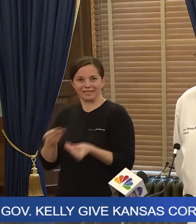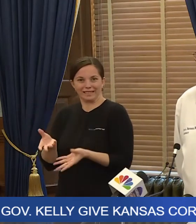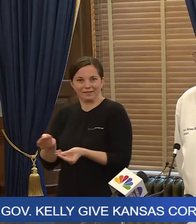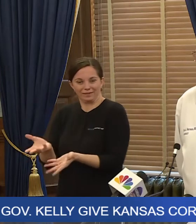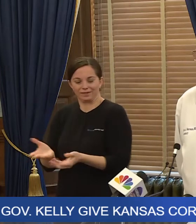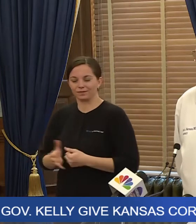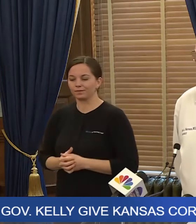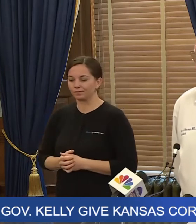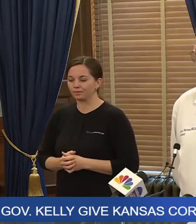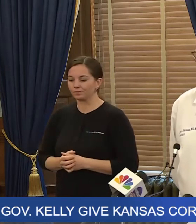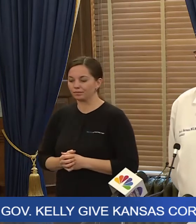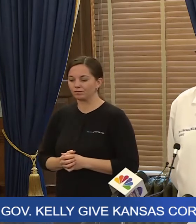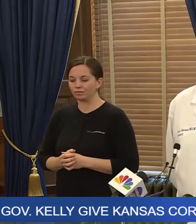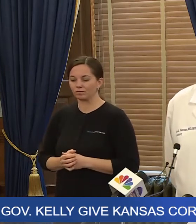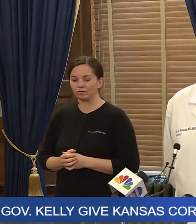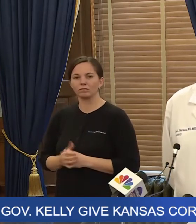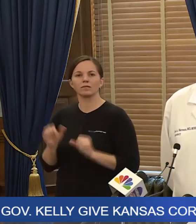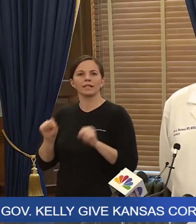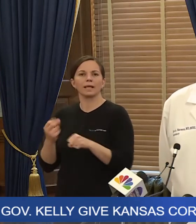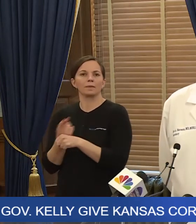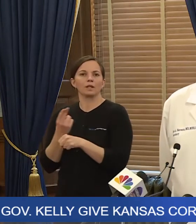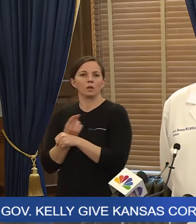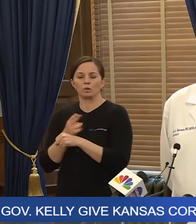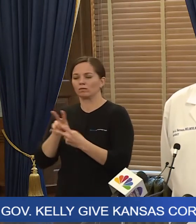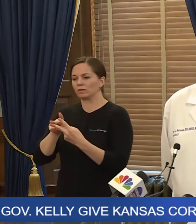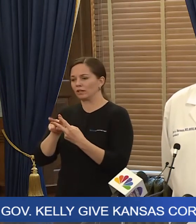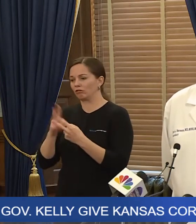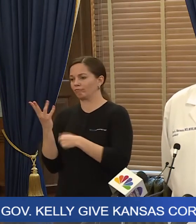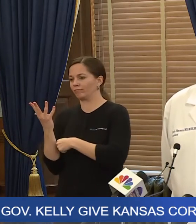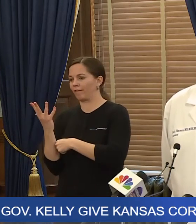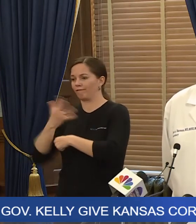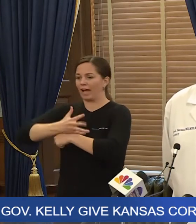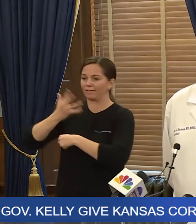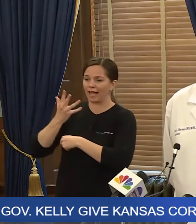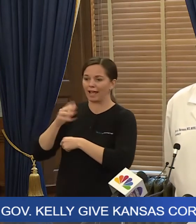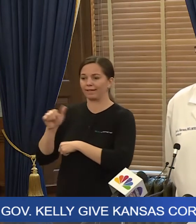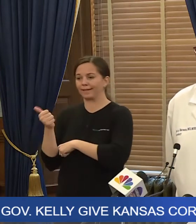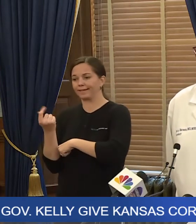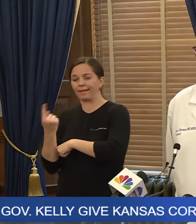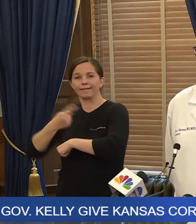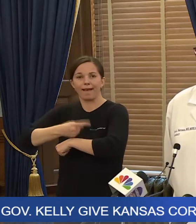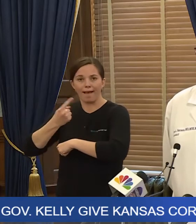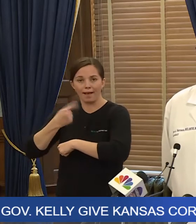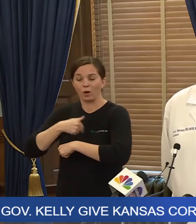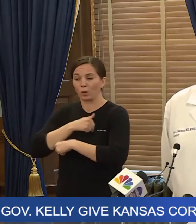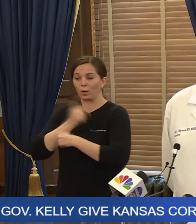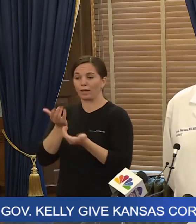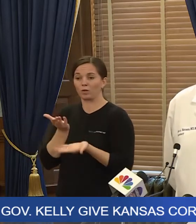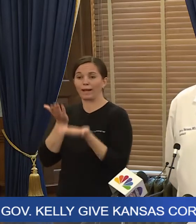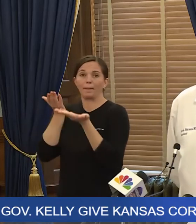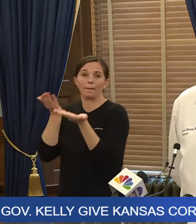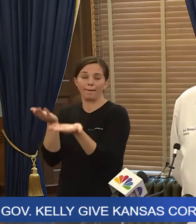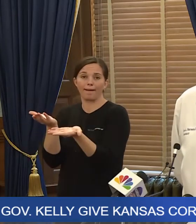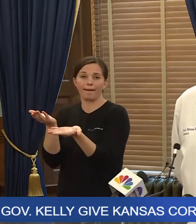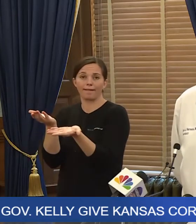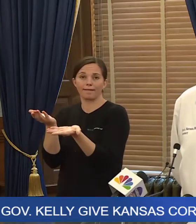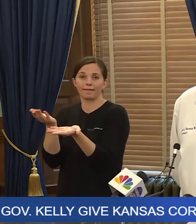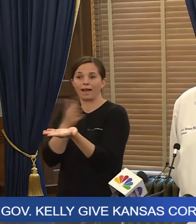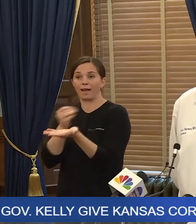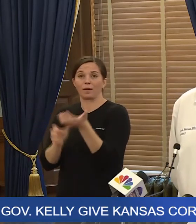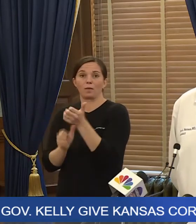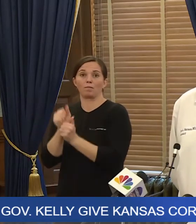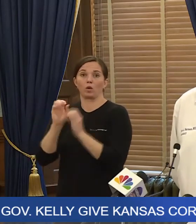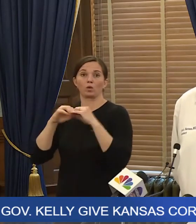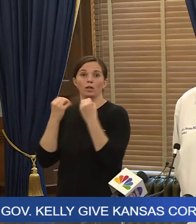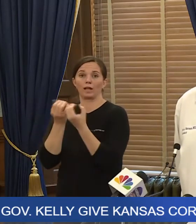and that it can be used either in 5-day or 10-day courses. We're recommending, and most